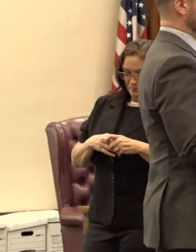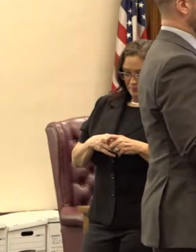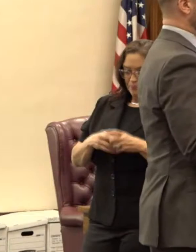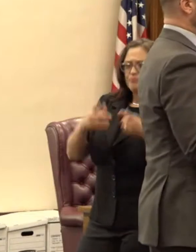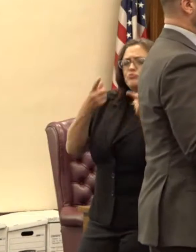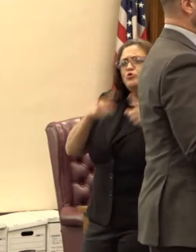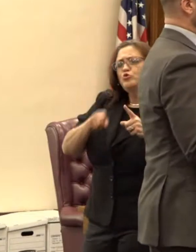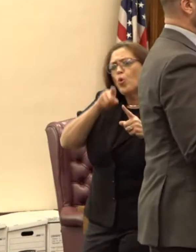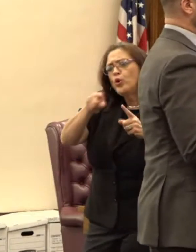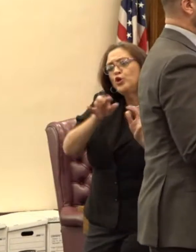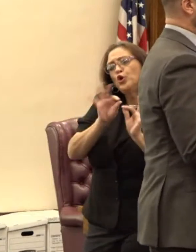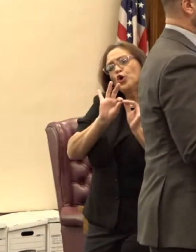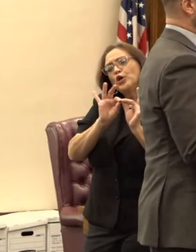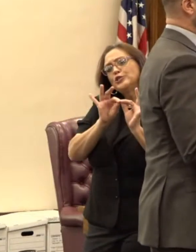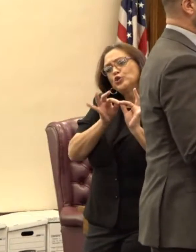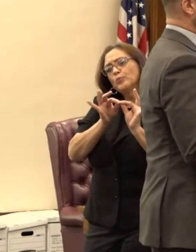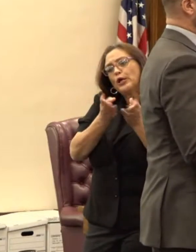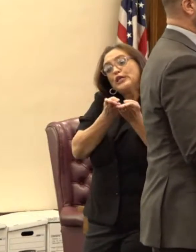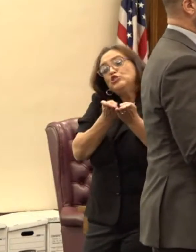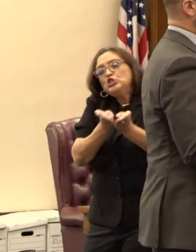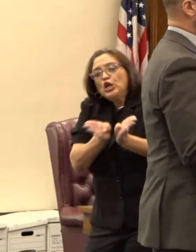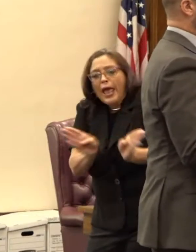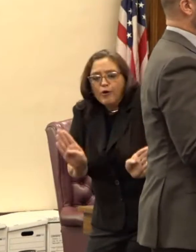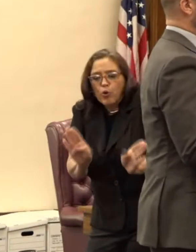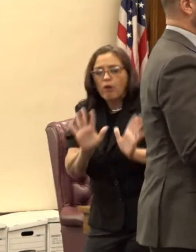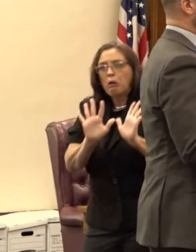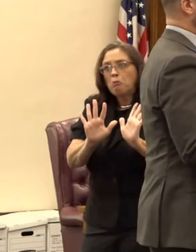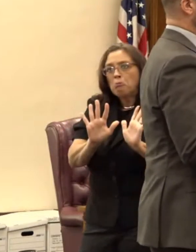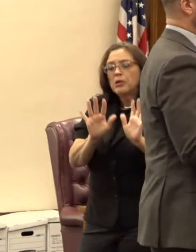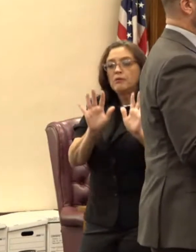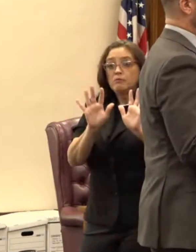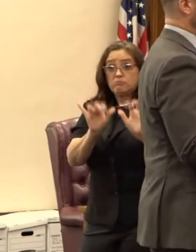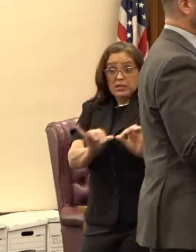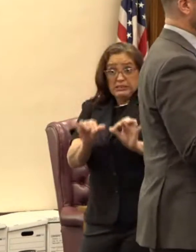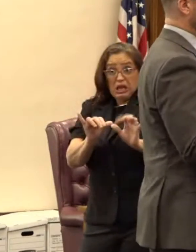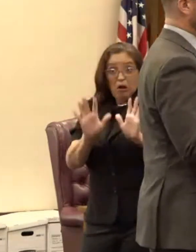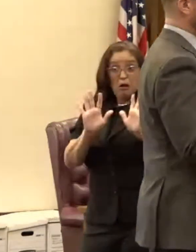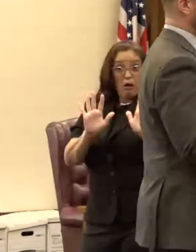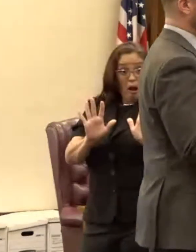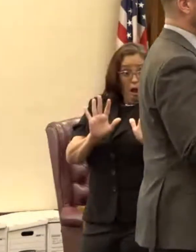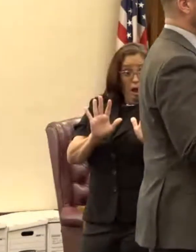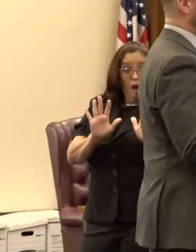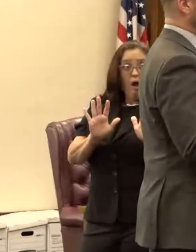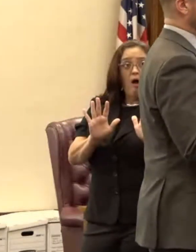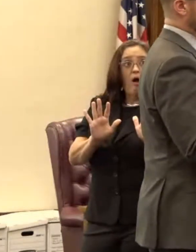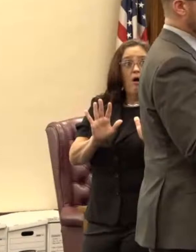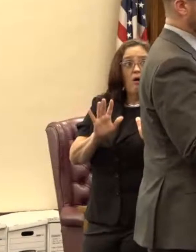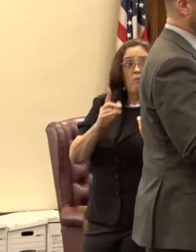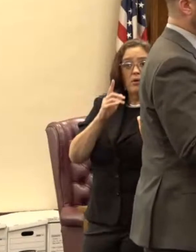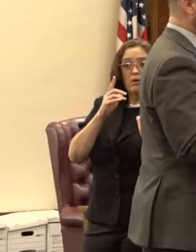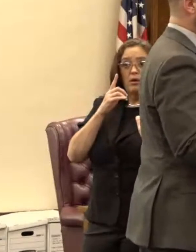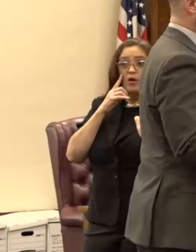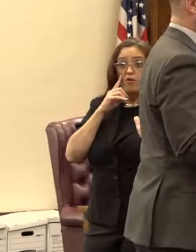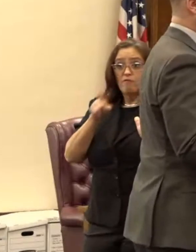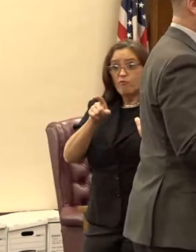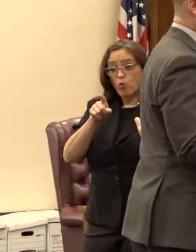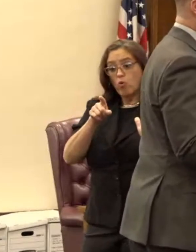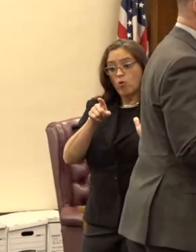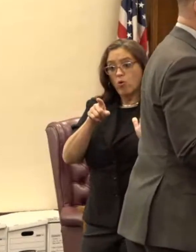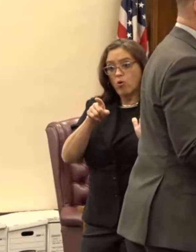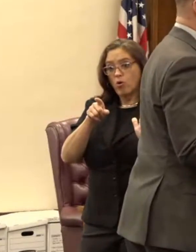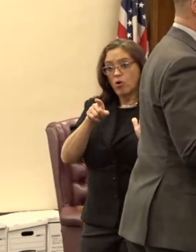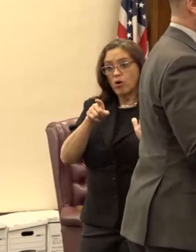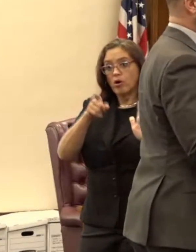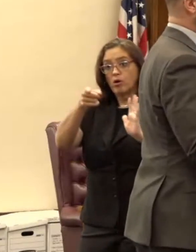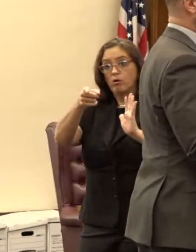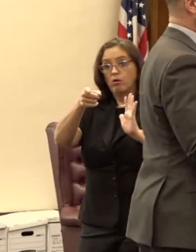general, is it common for the person you're interpreting for asking for